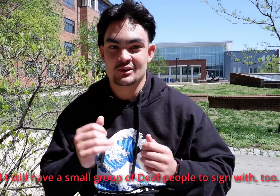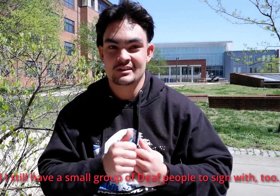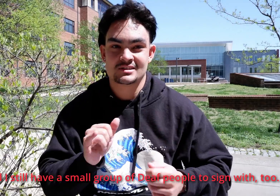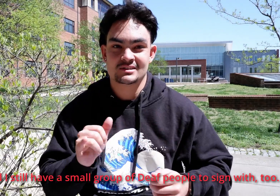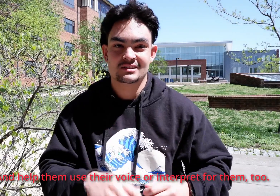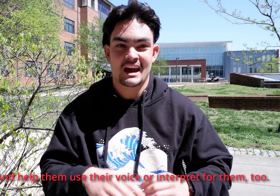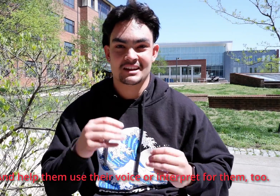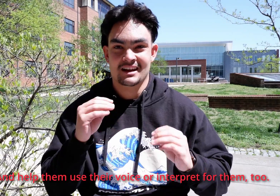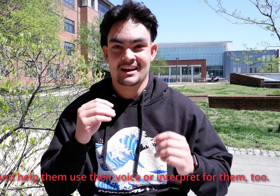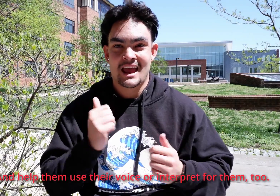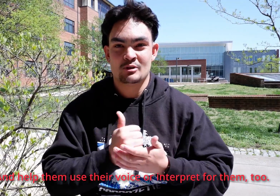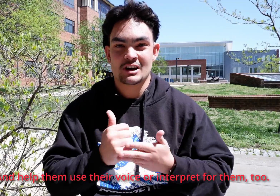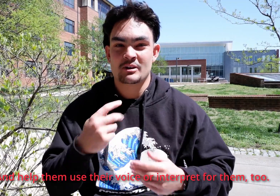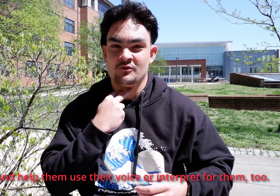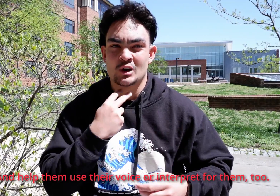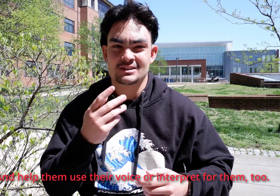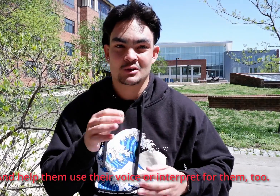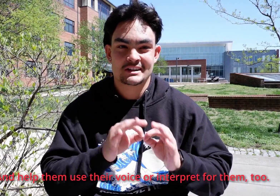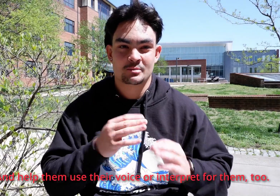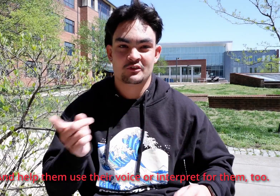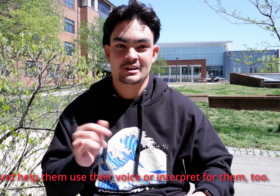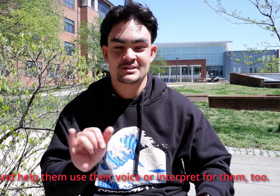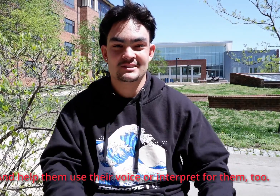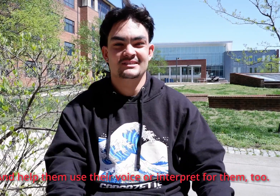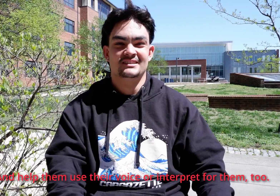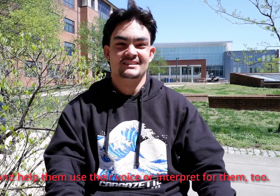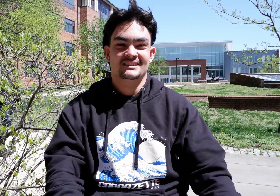with too, and able to help them voice or interpret for them too.